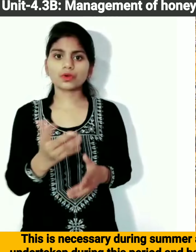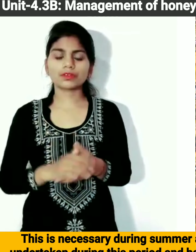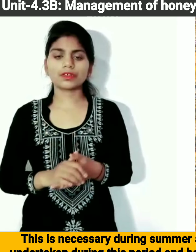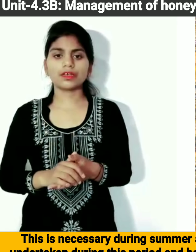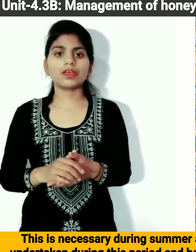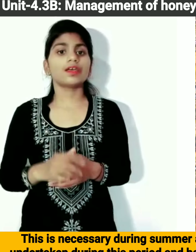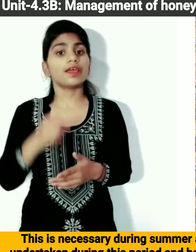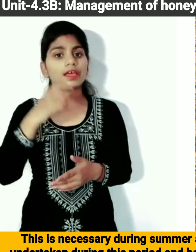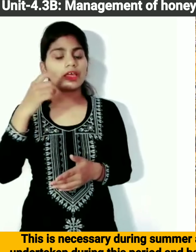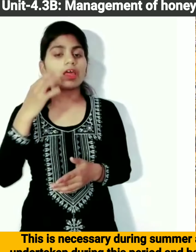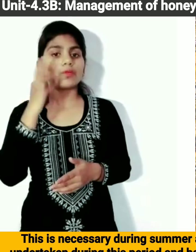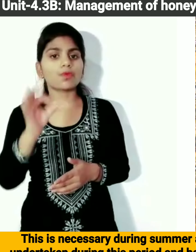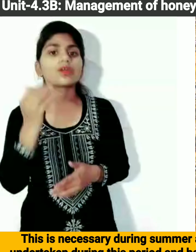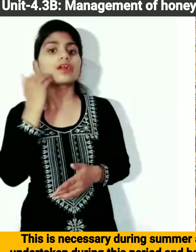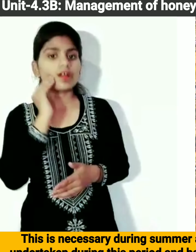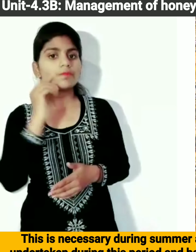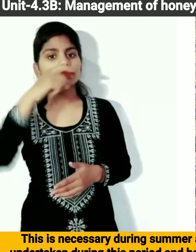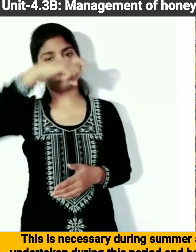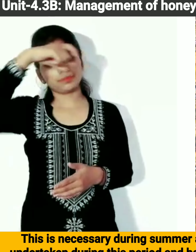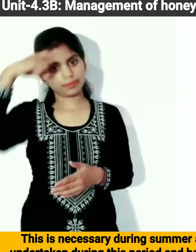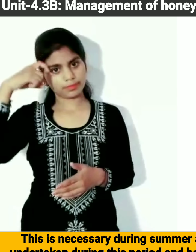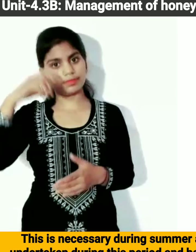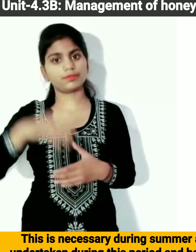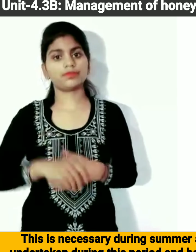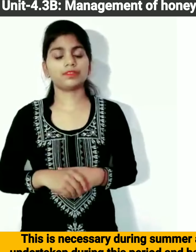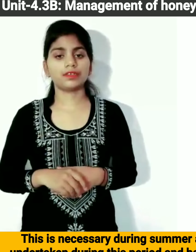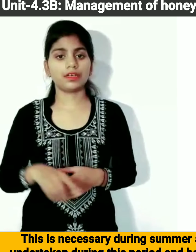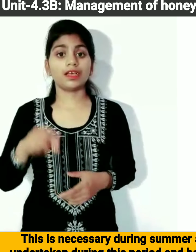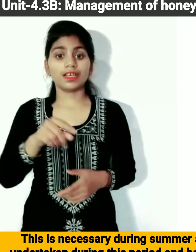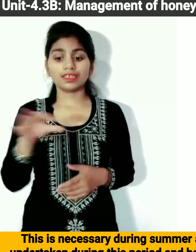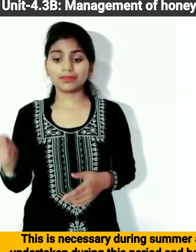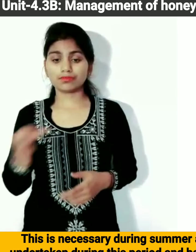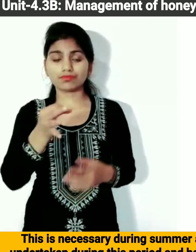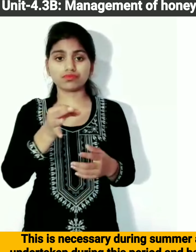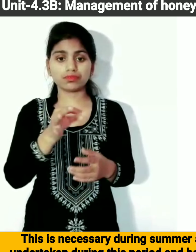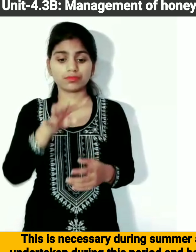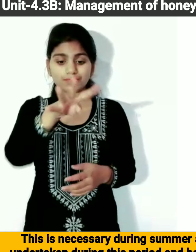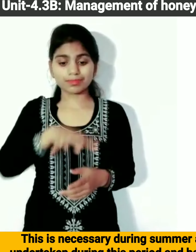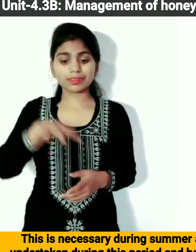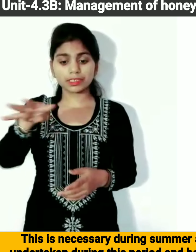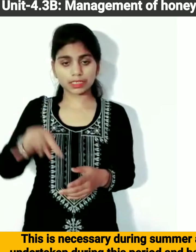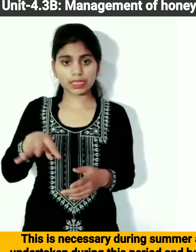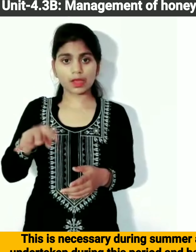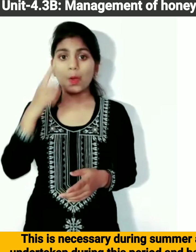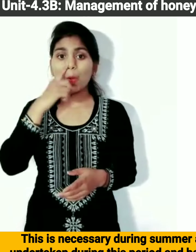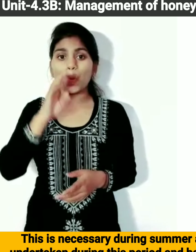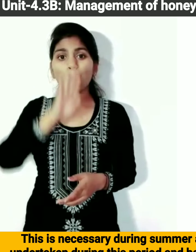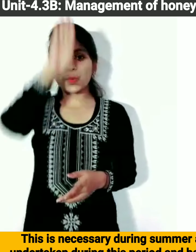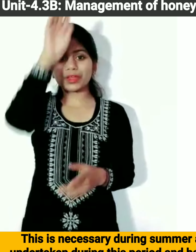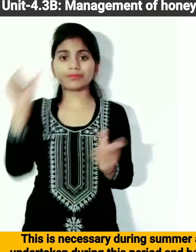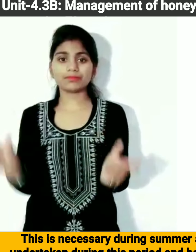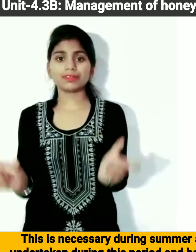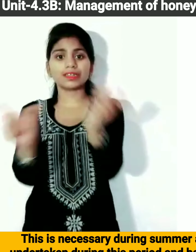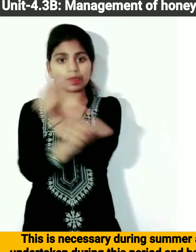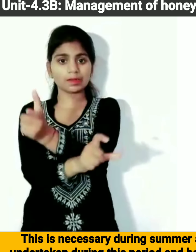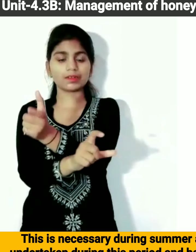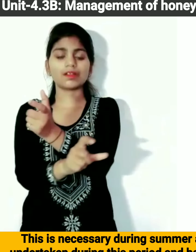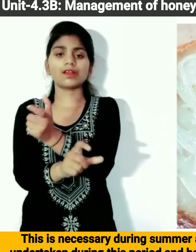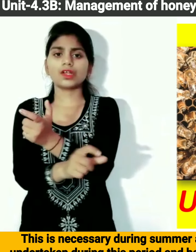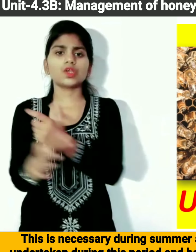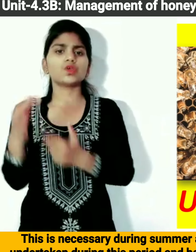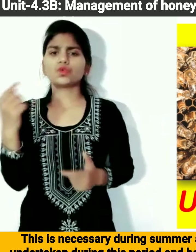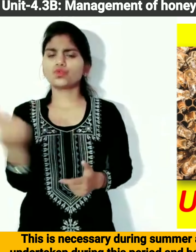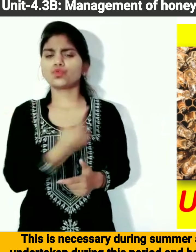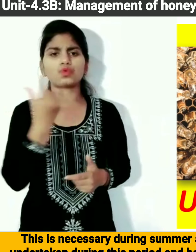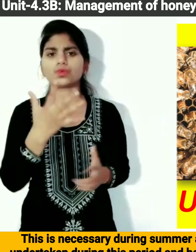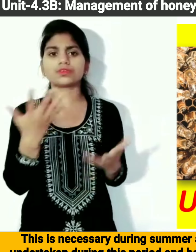replacement are not undertaken during this period and hence drones are no longer